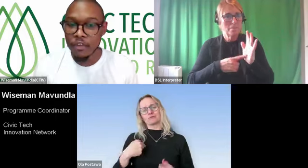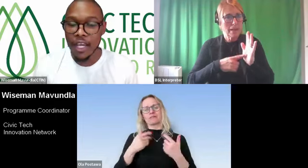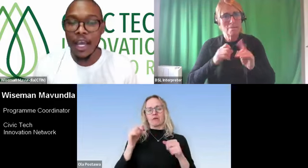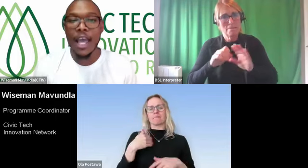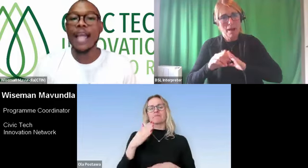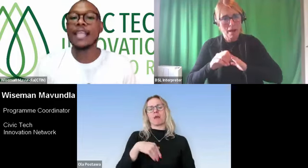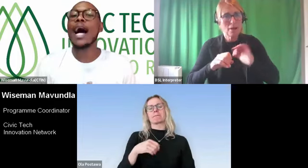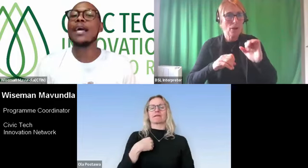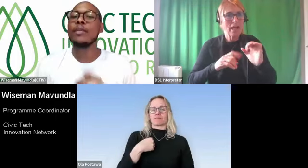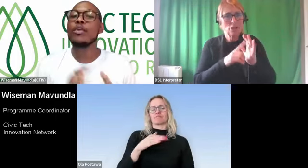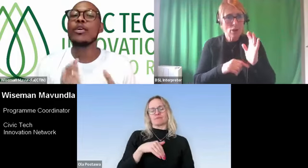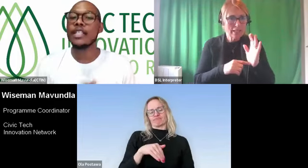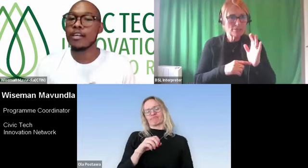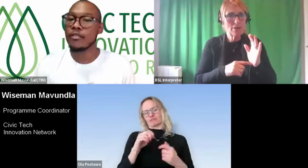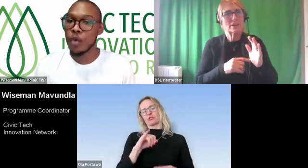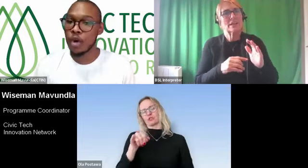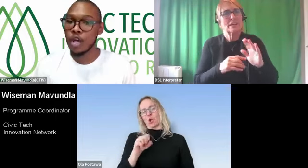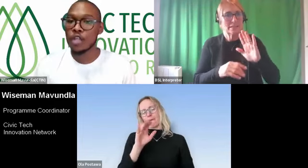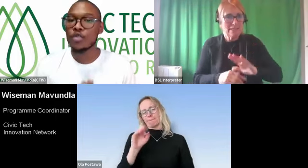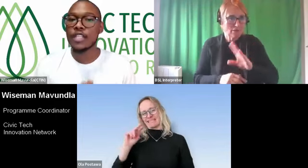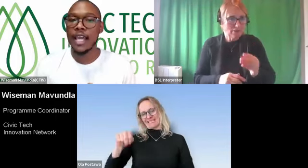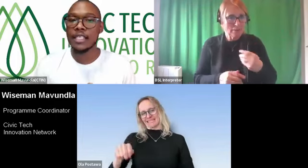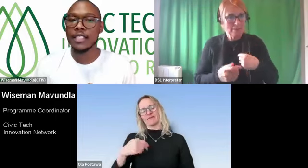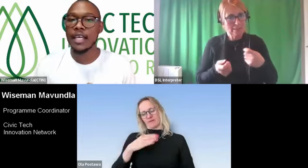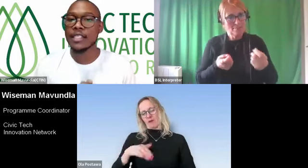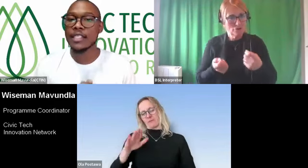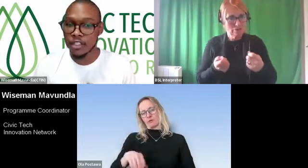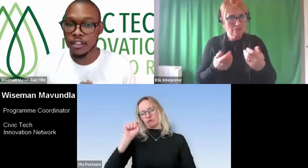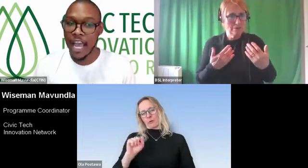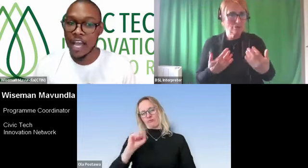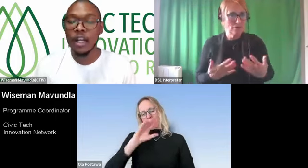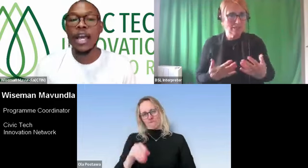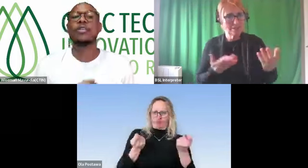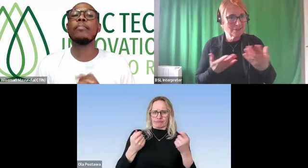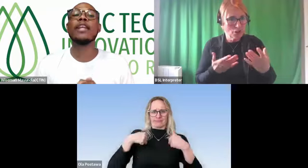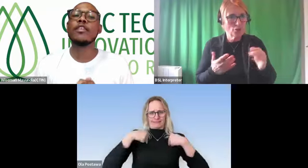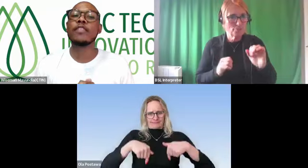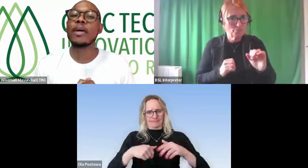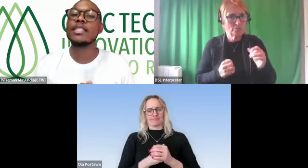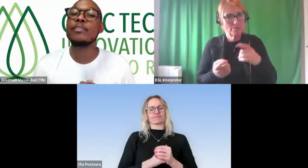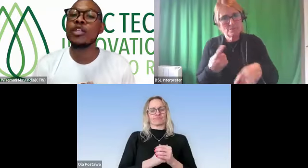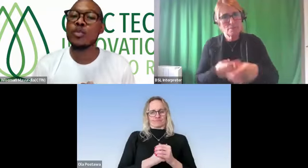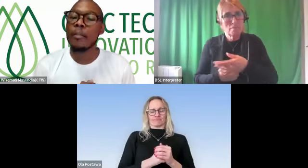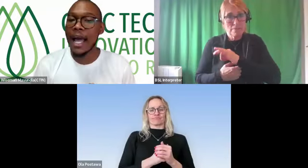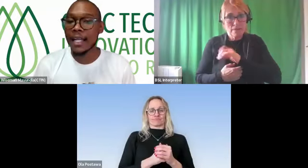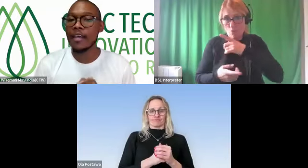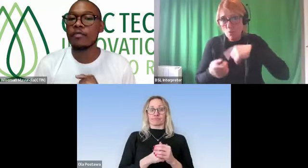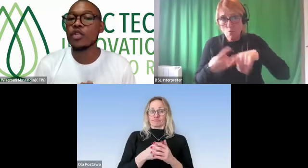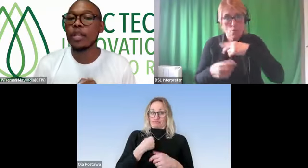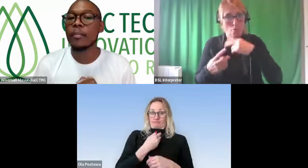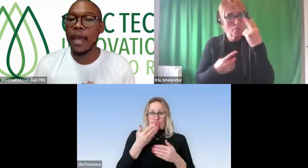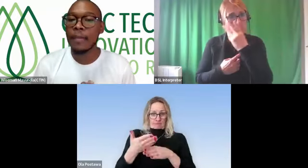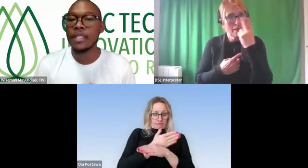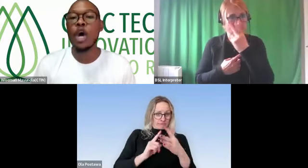Johannesburg, South Africa, and I am the moderator for today's digital dialogue. For the benefit of the participants who are blind